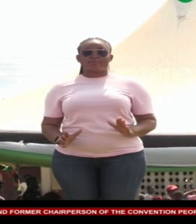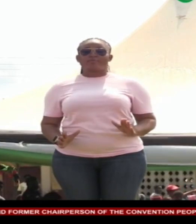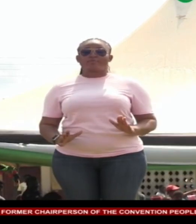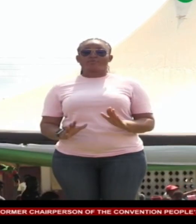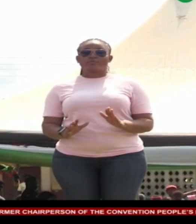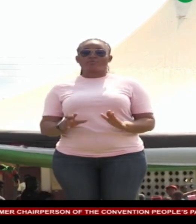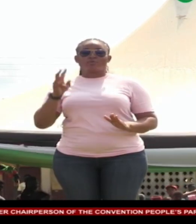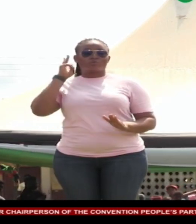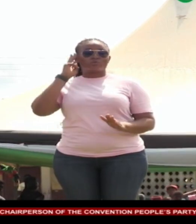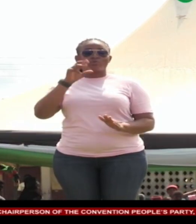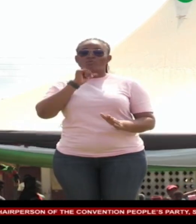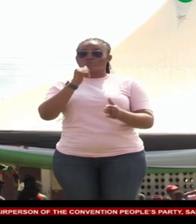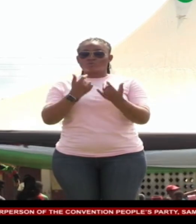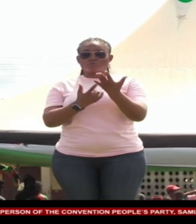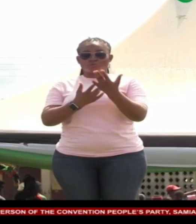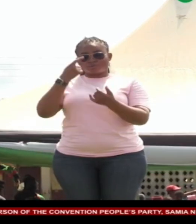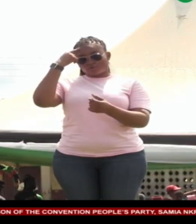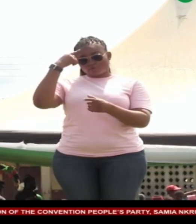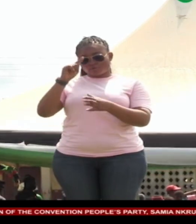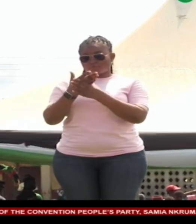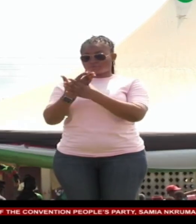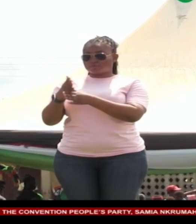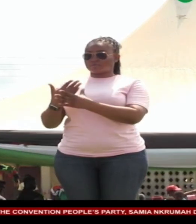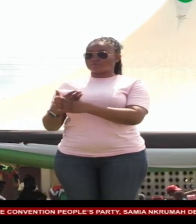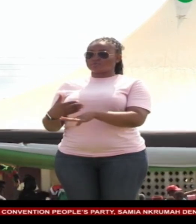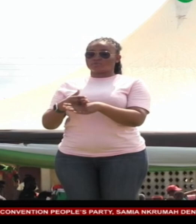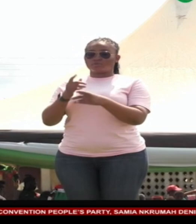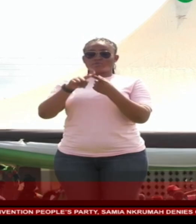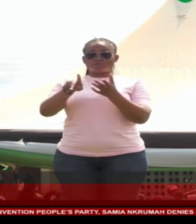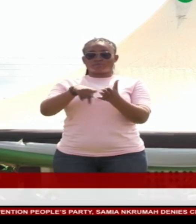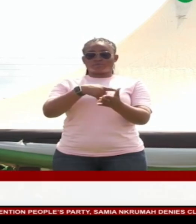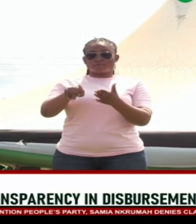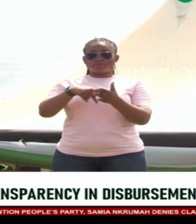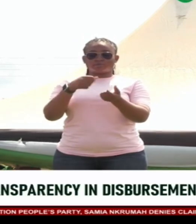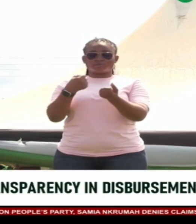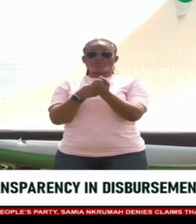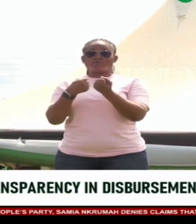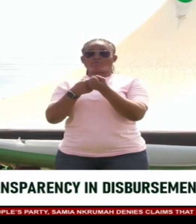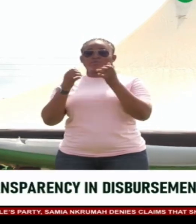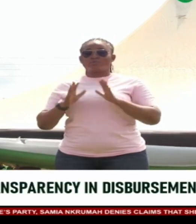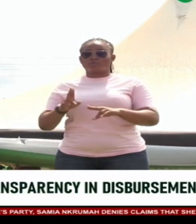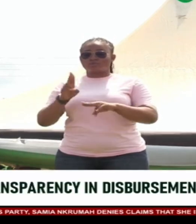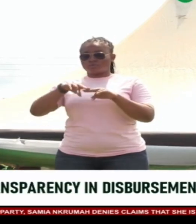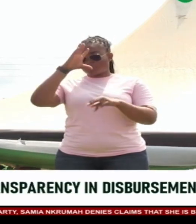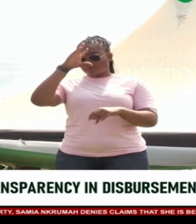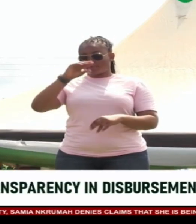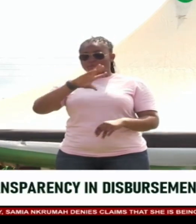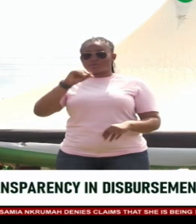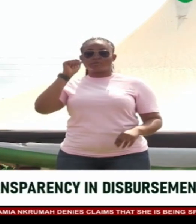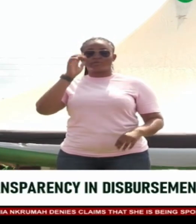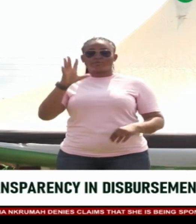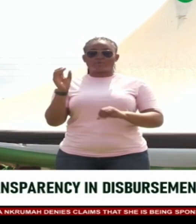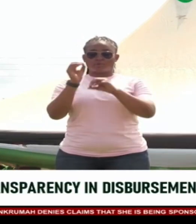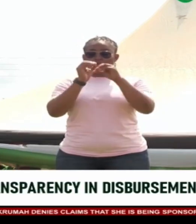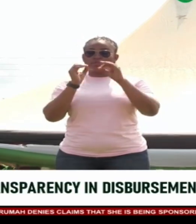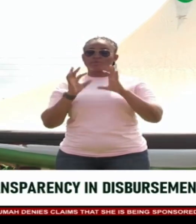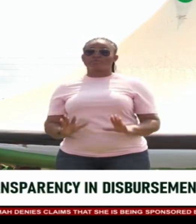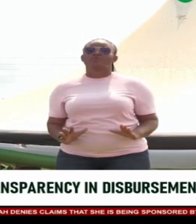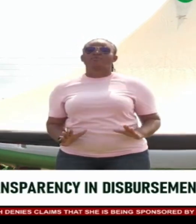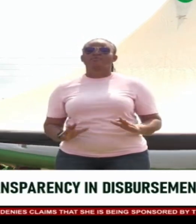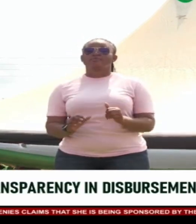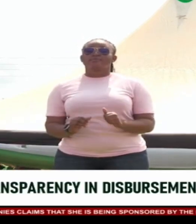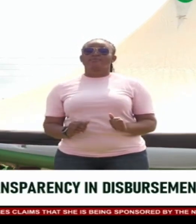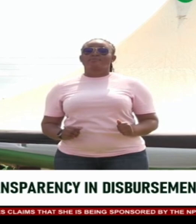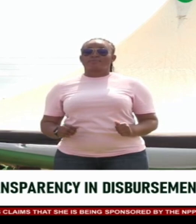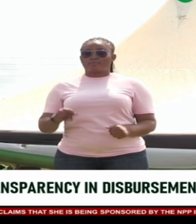NPP party chairmen, women organizers, and party loyalists. This time around, we will be very vigilant and hold them accountable